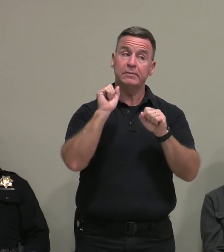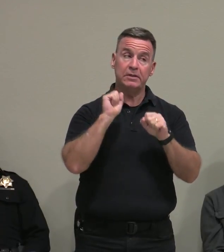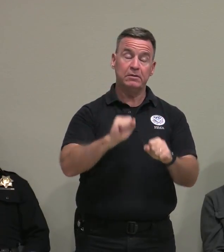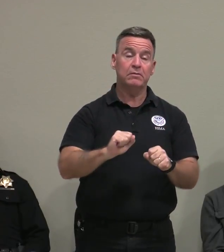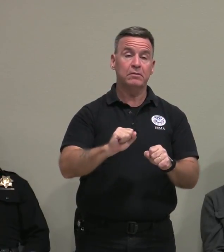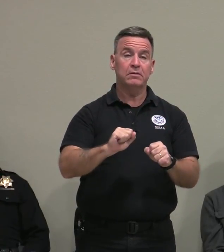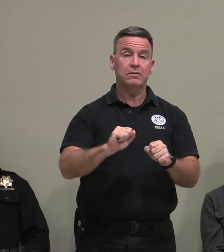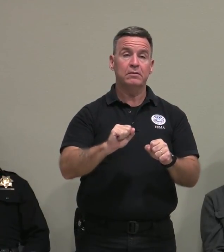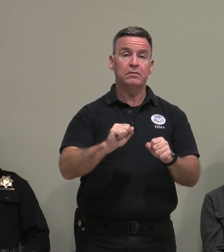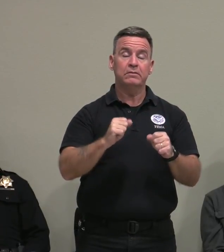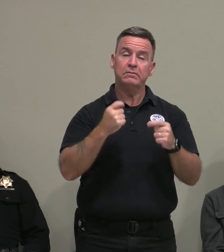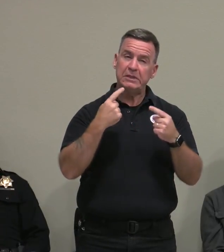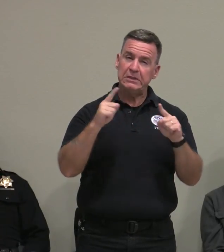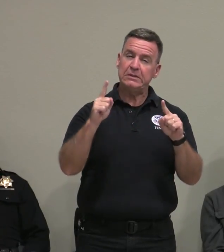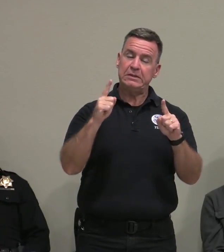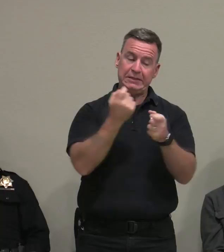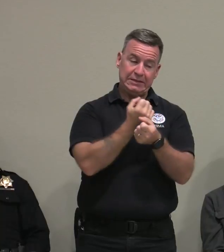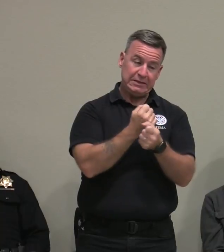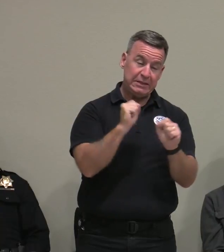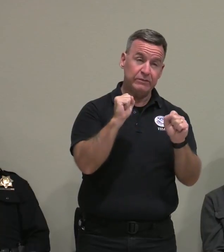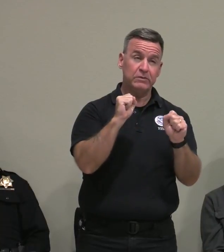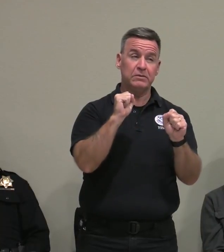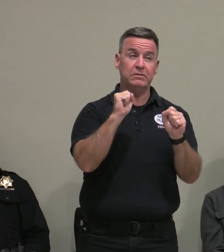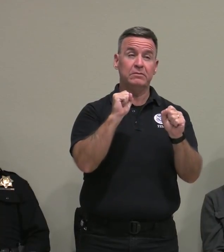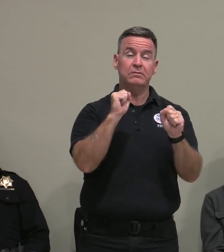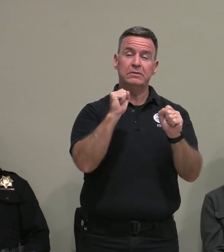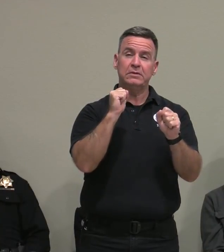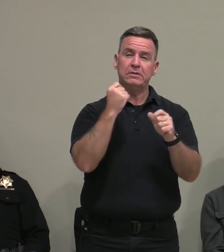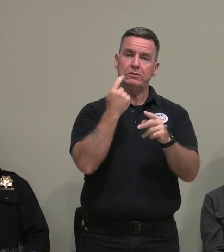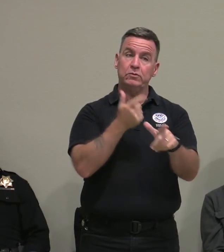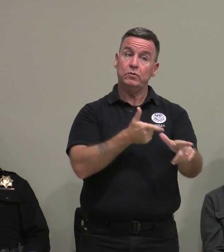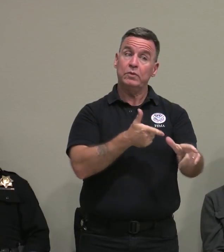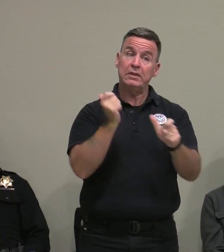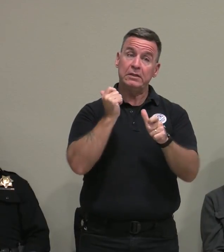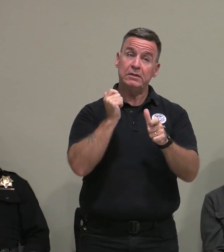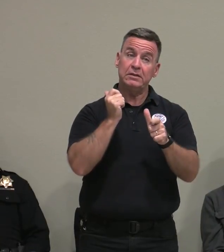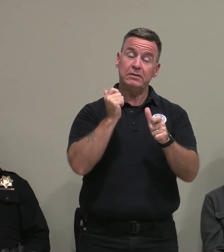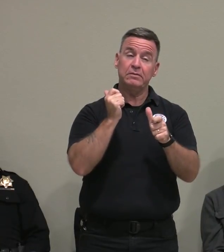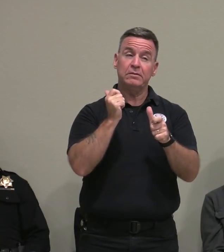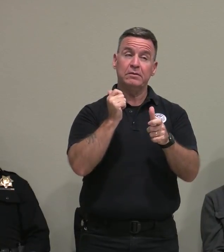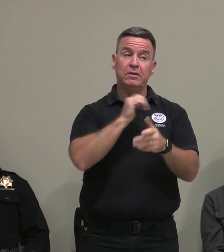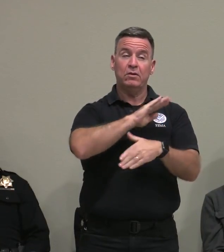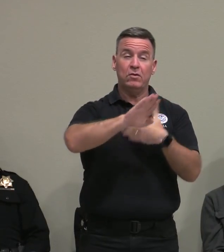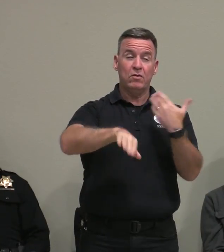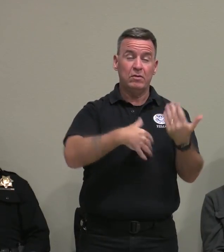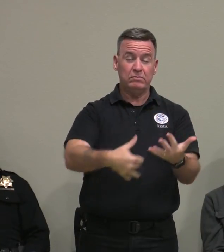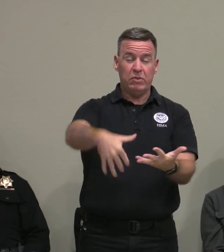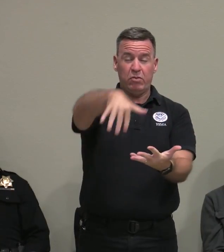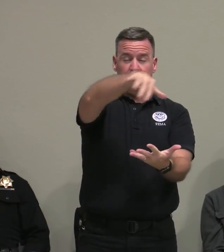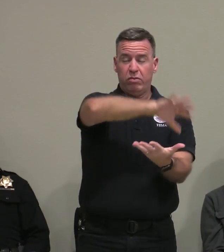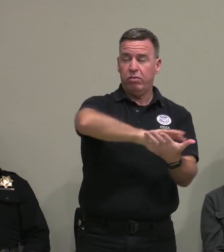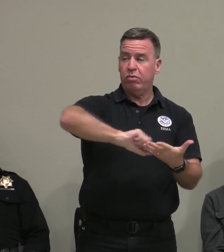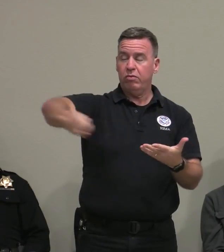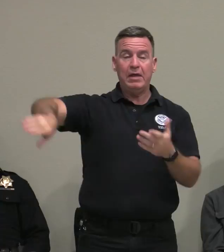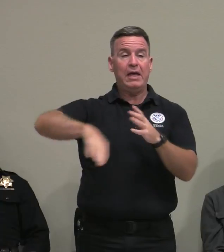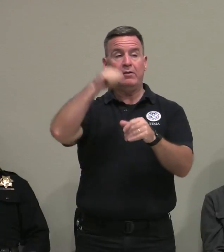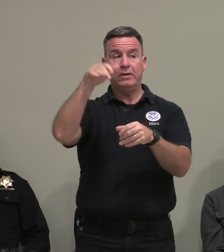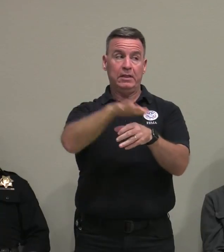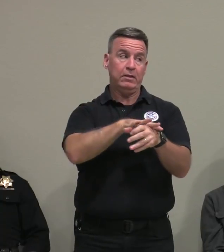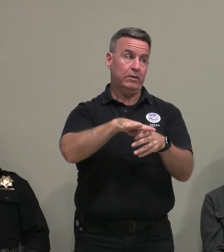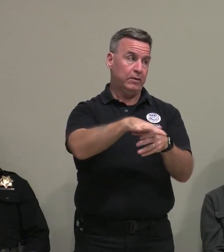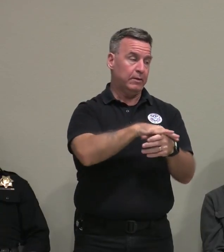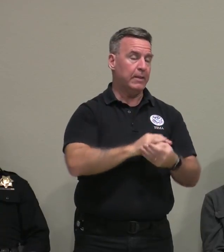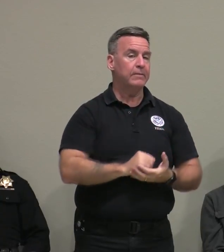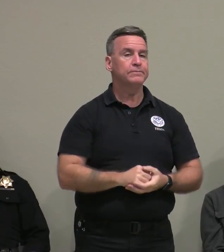effectively, safely and rapidly get all the debris out of the out of the area.